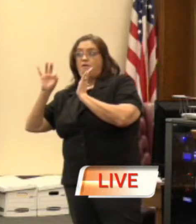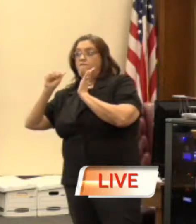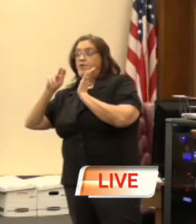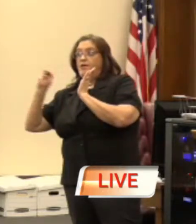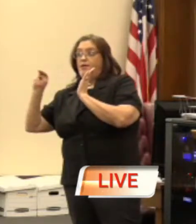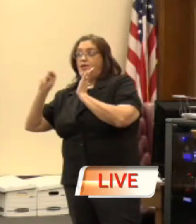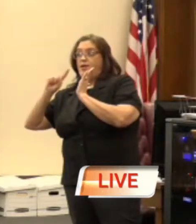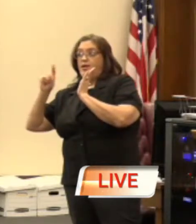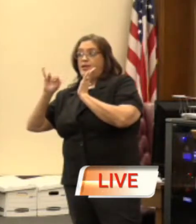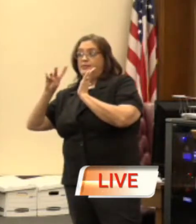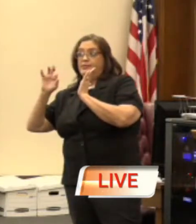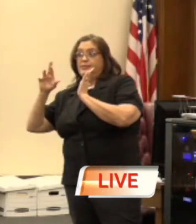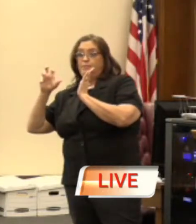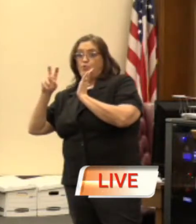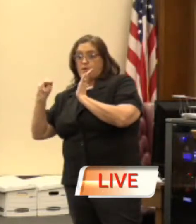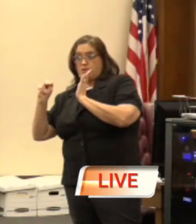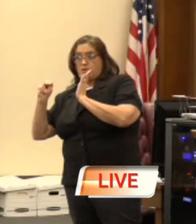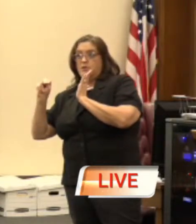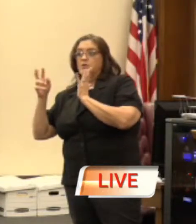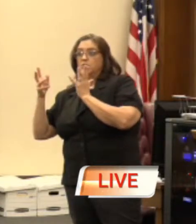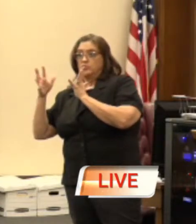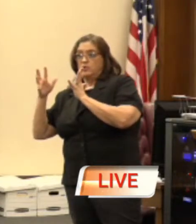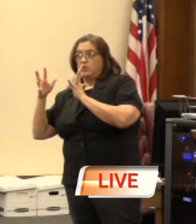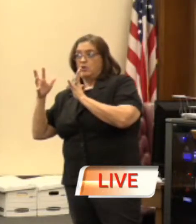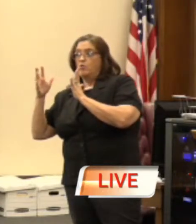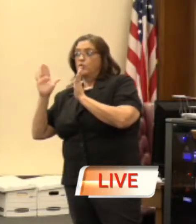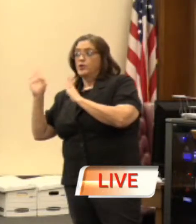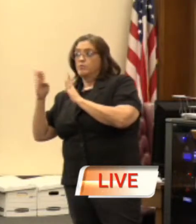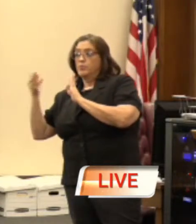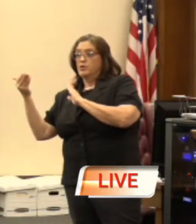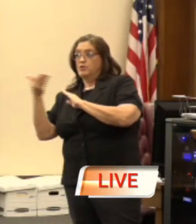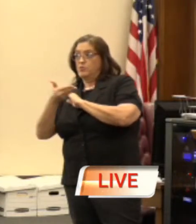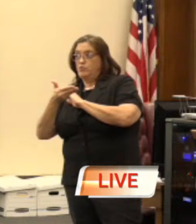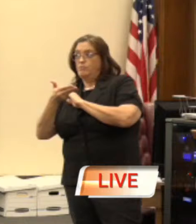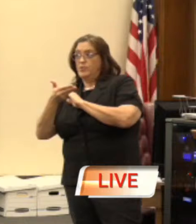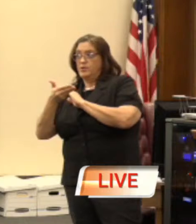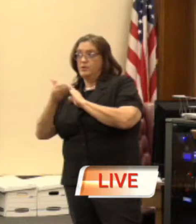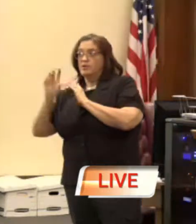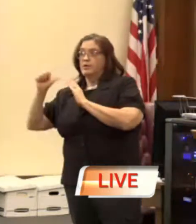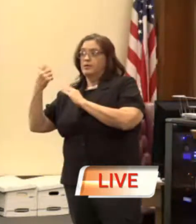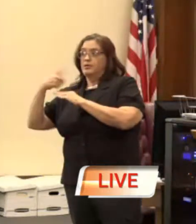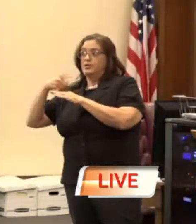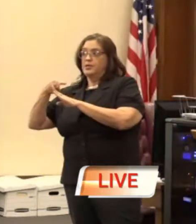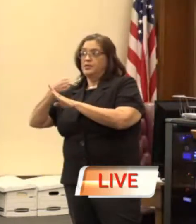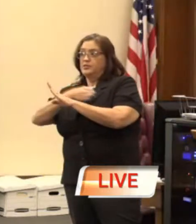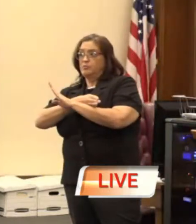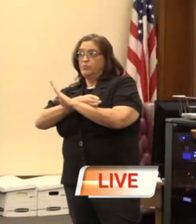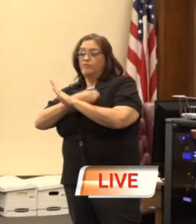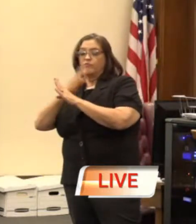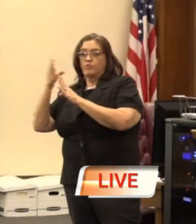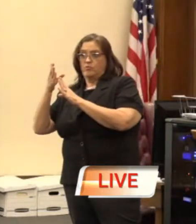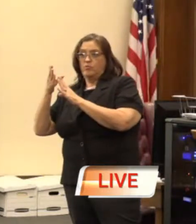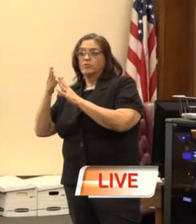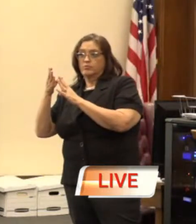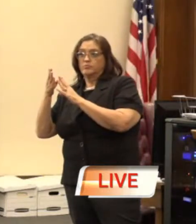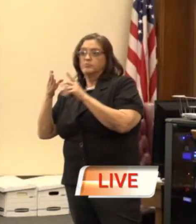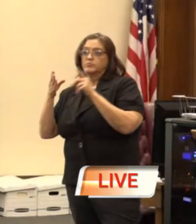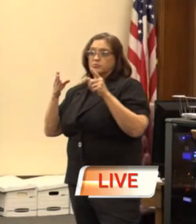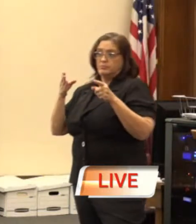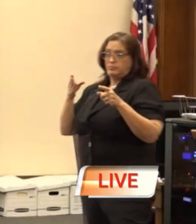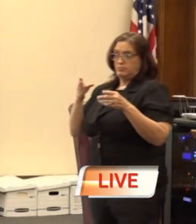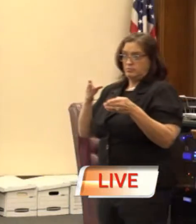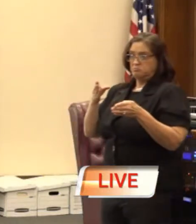to admit. All right, within, 10 days in advance of the hearing as required by the statute. And I've read through it, Your